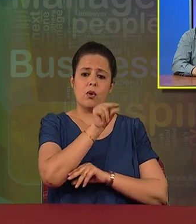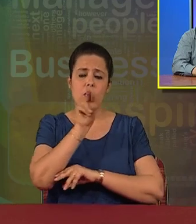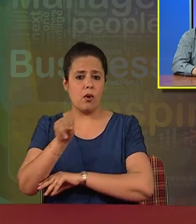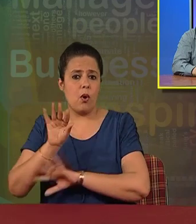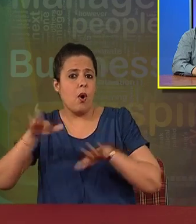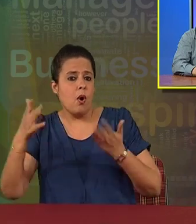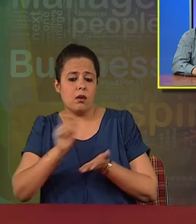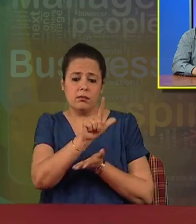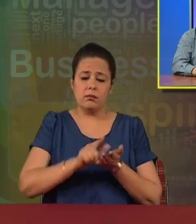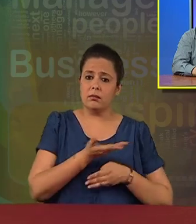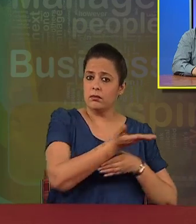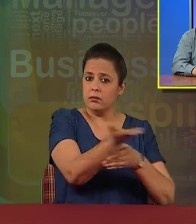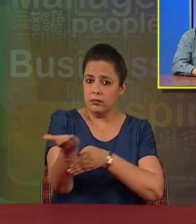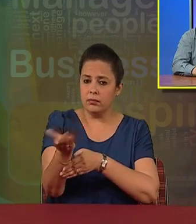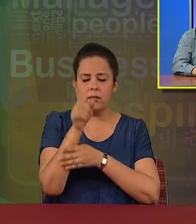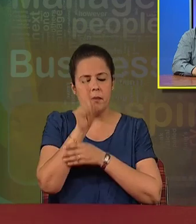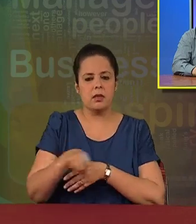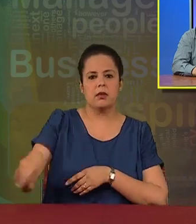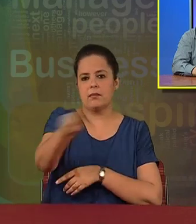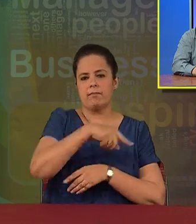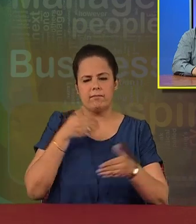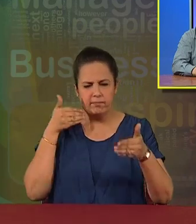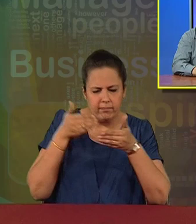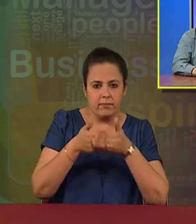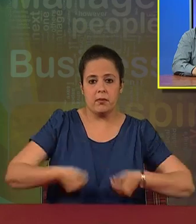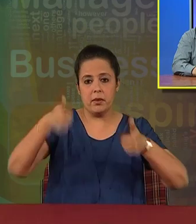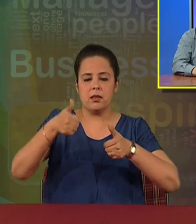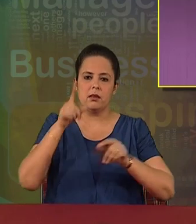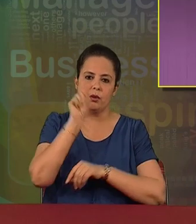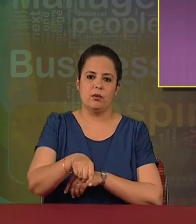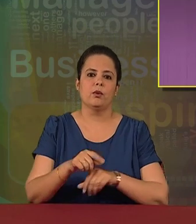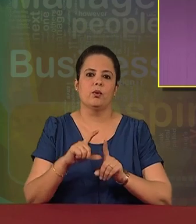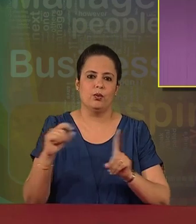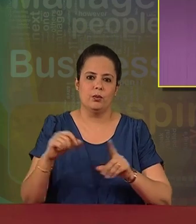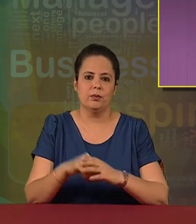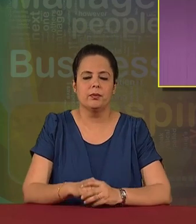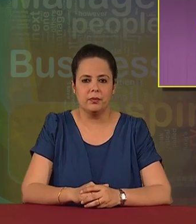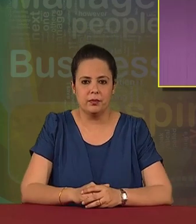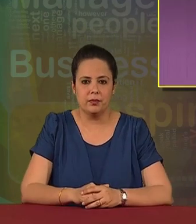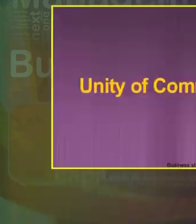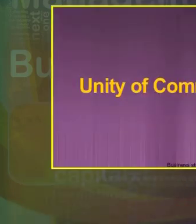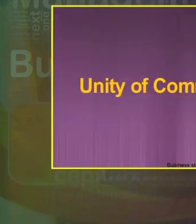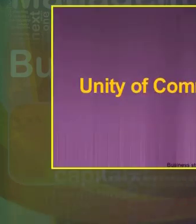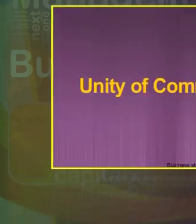the orders are coming in written form. They have to meet to the best of their knowledge and ability.